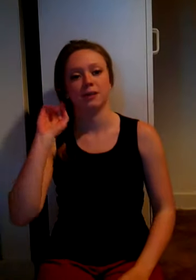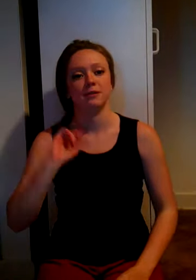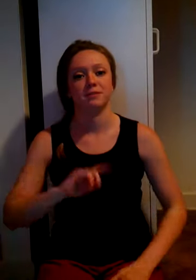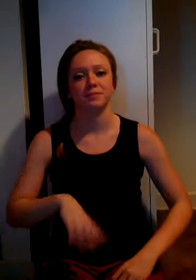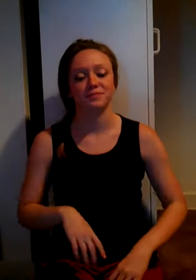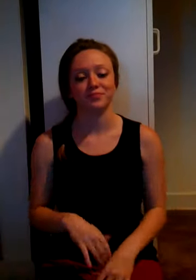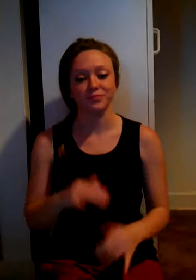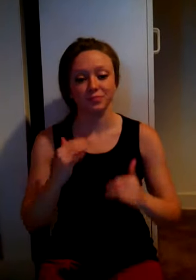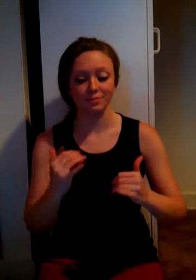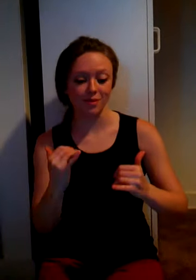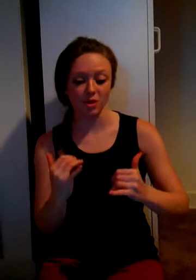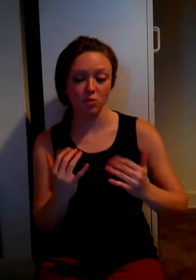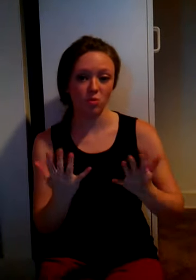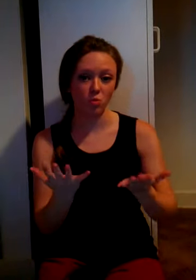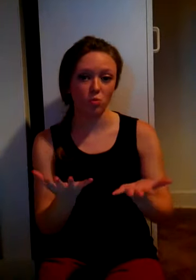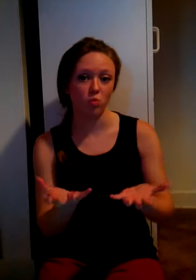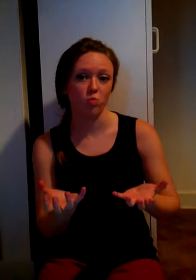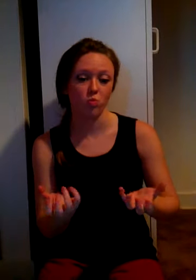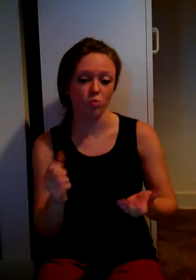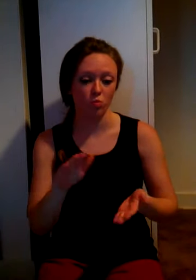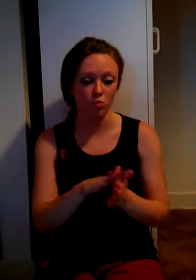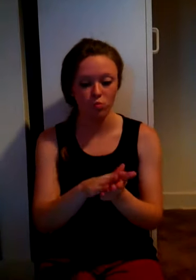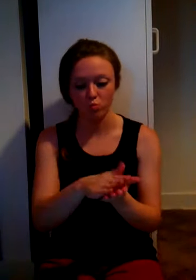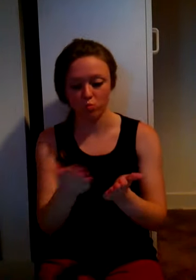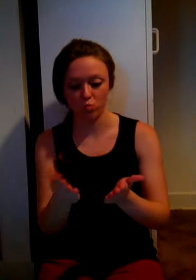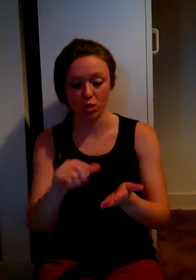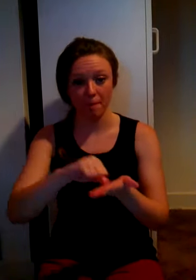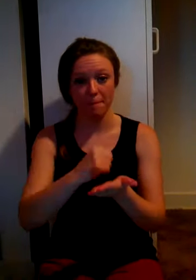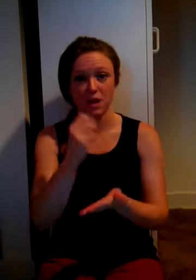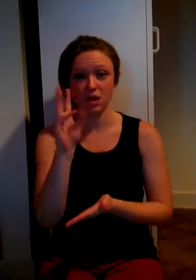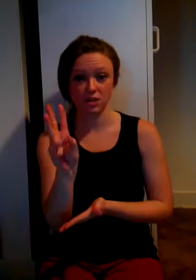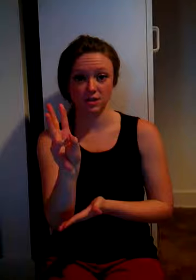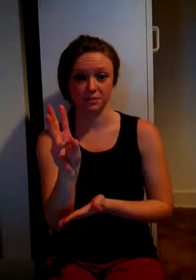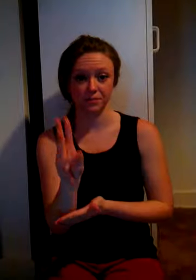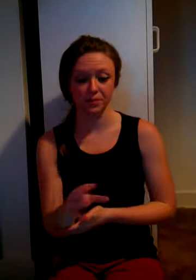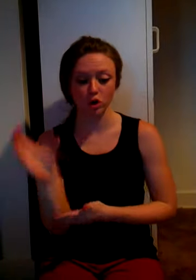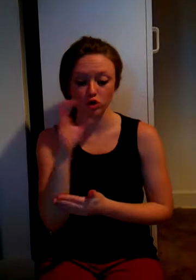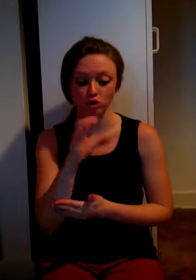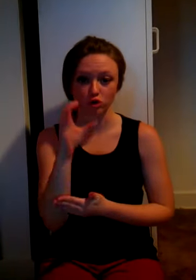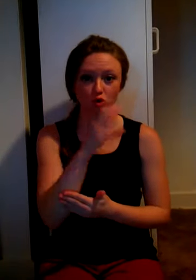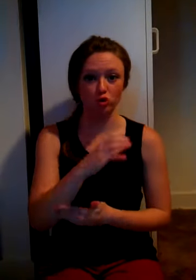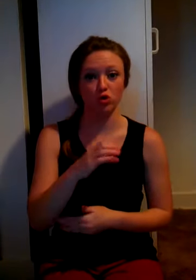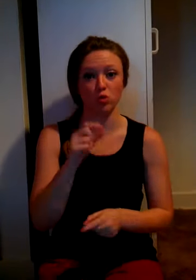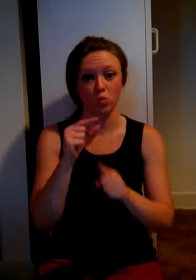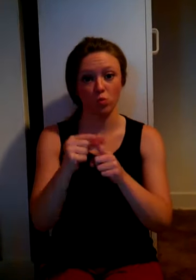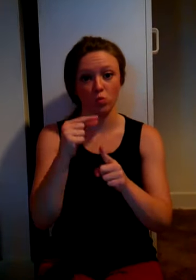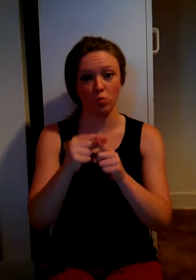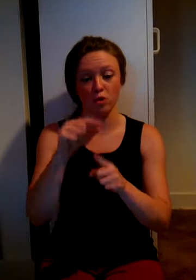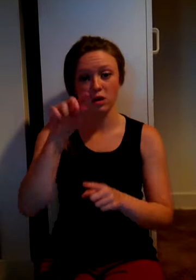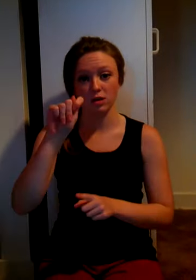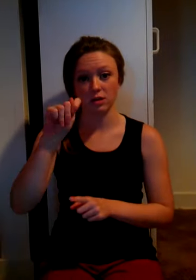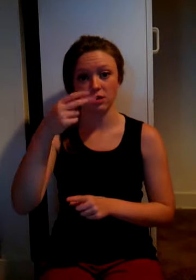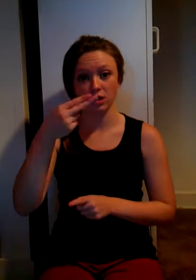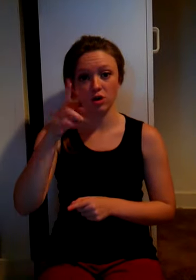Now I'd like you to turn to page 6 and ask you to look for the word thrust. What two letters do you think you might see at the beginning